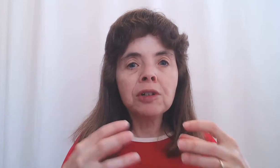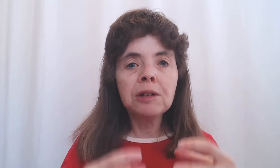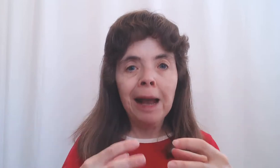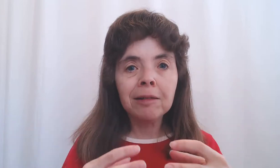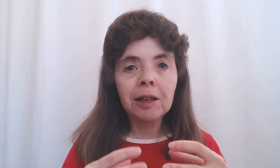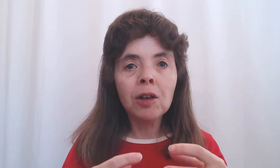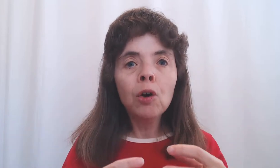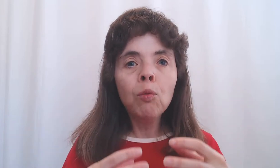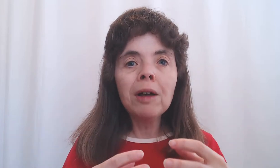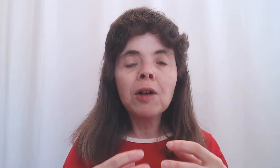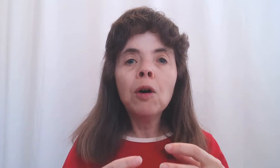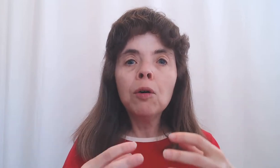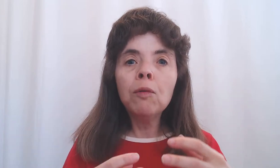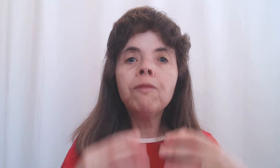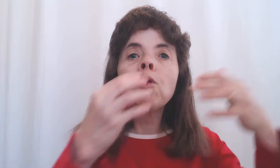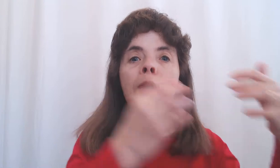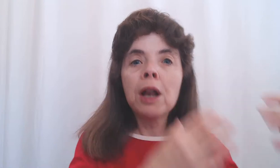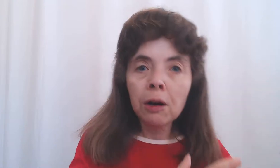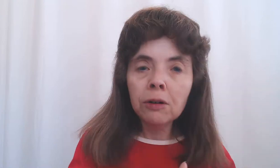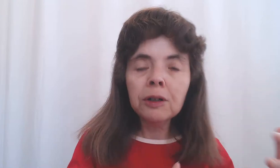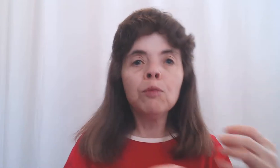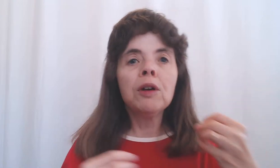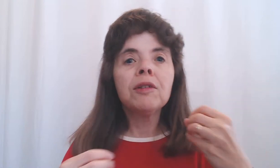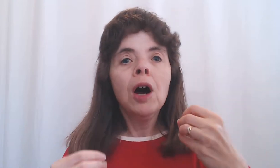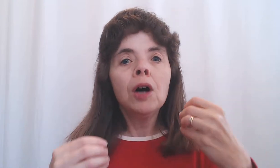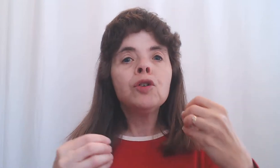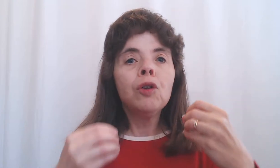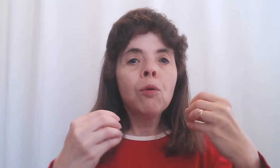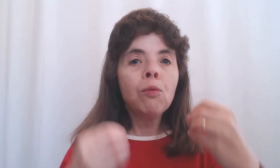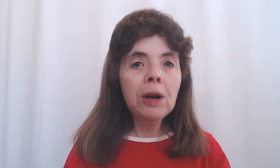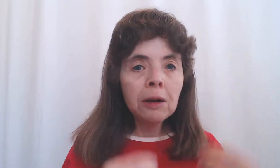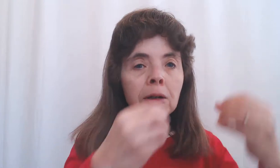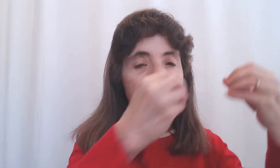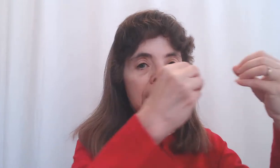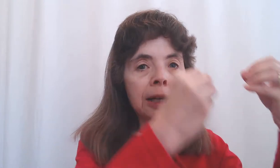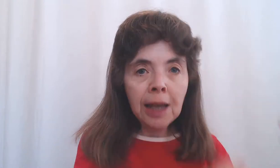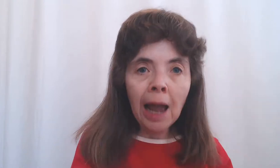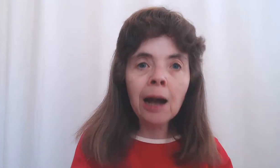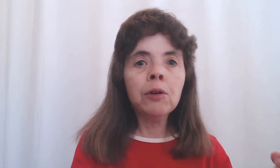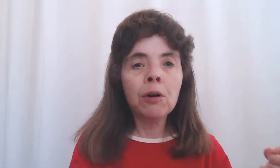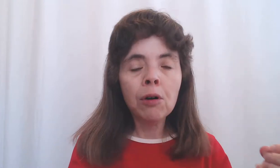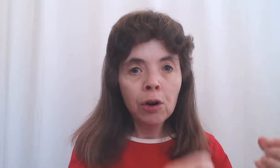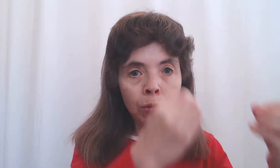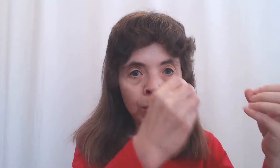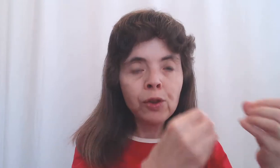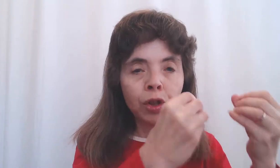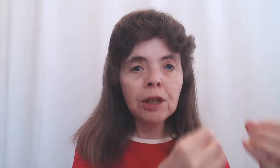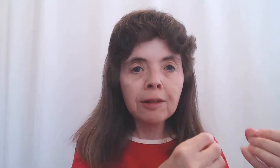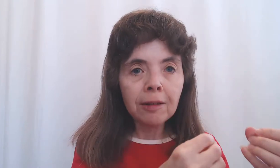to Damascus was veridical. It was a real encounter with Jesus.